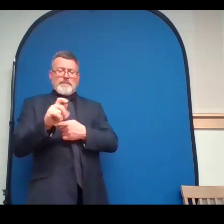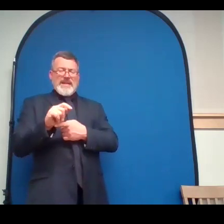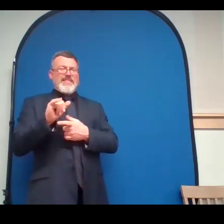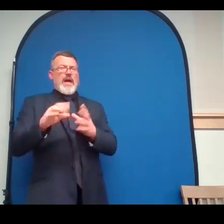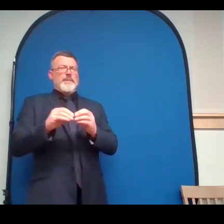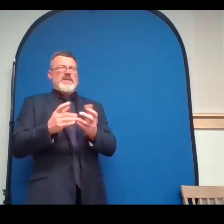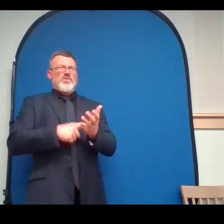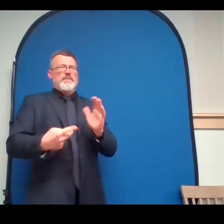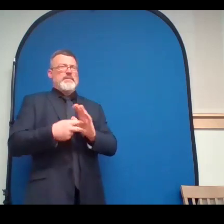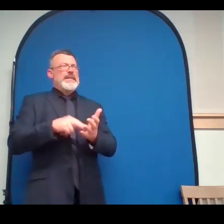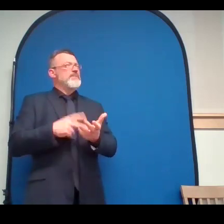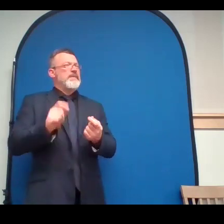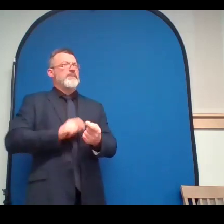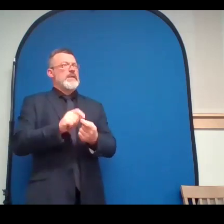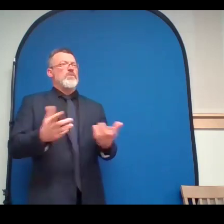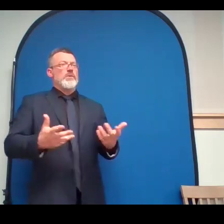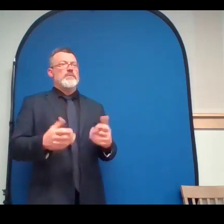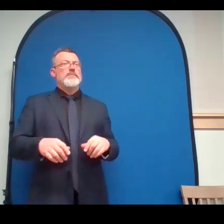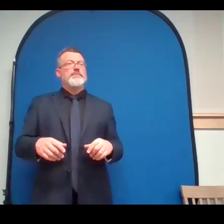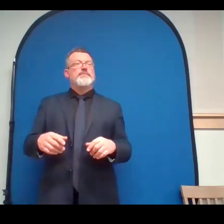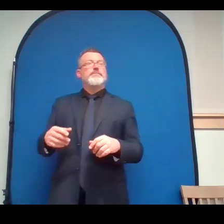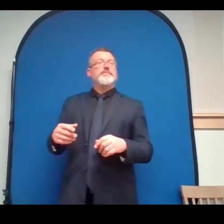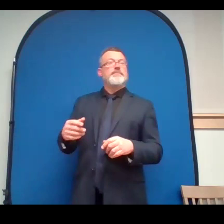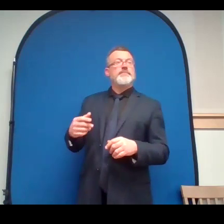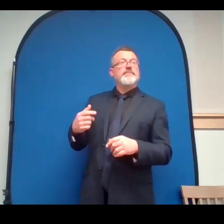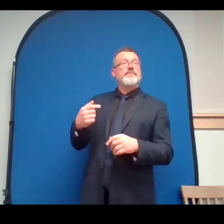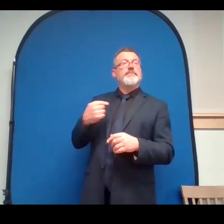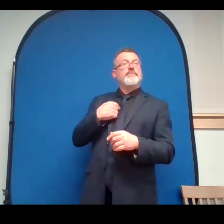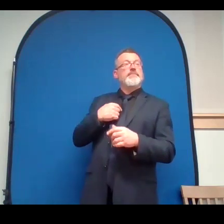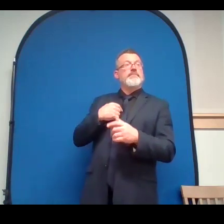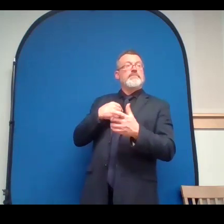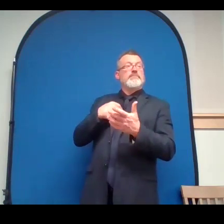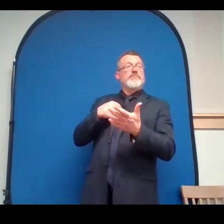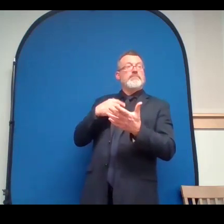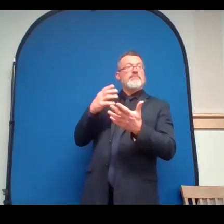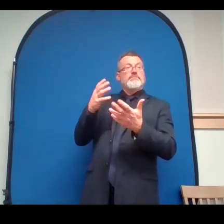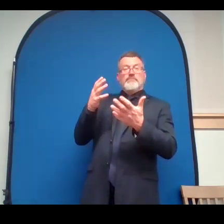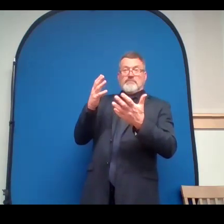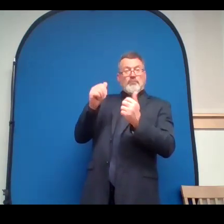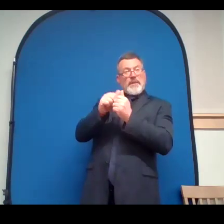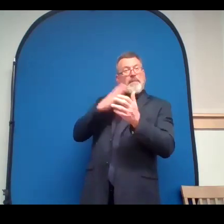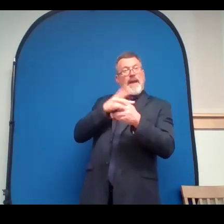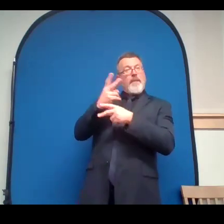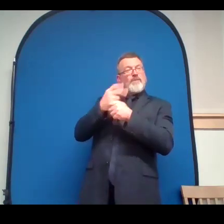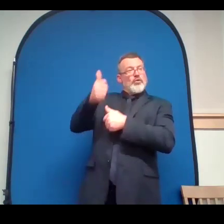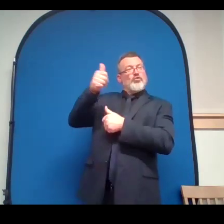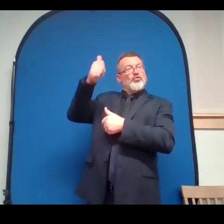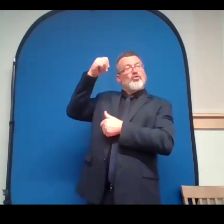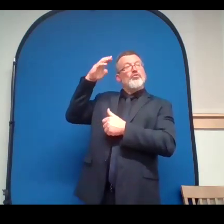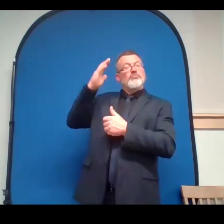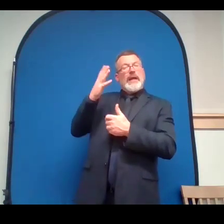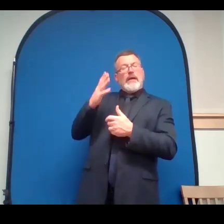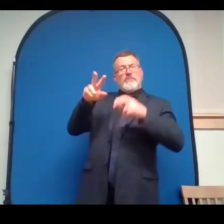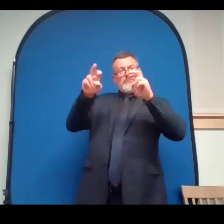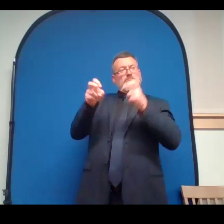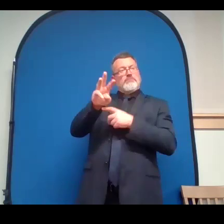After confirming with my battalion commander and sergeant major that, you know, what we were looking for was essentially a check well-being, as we discussed earlier.